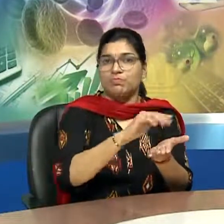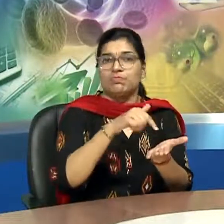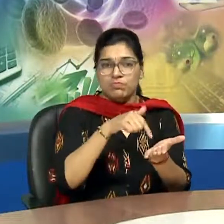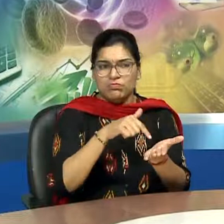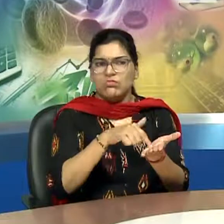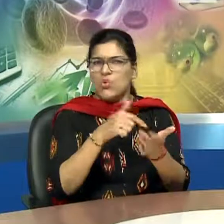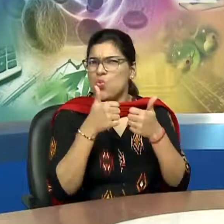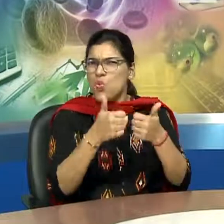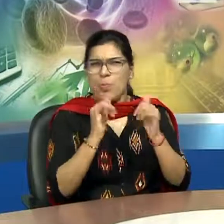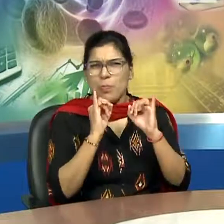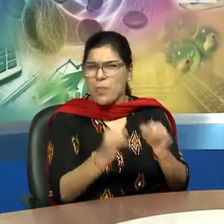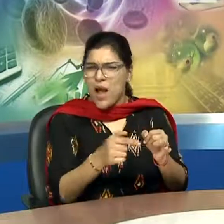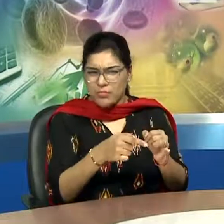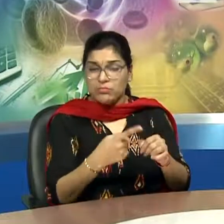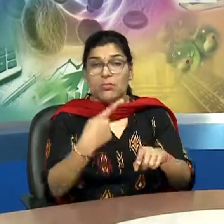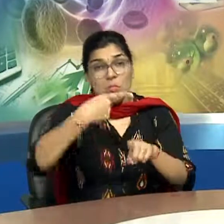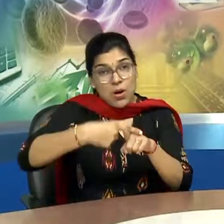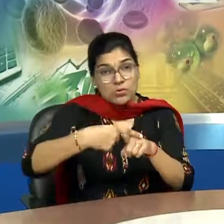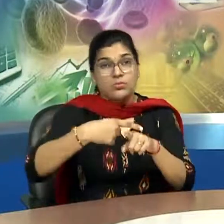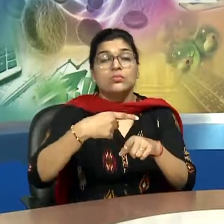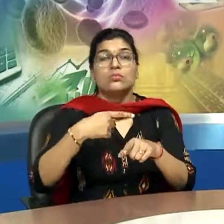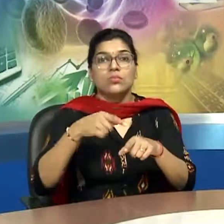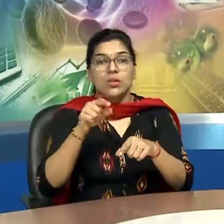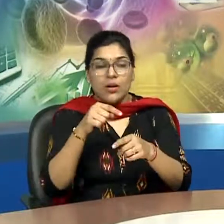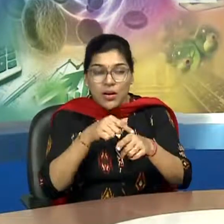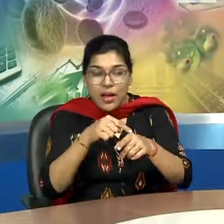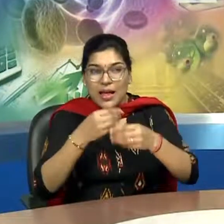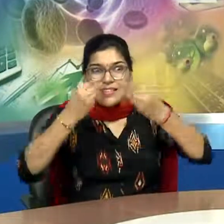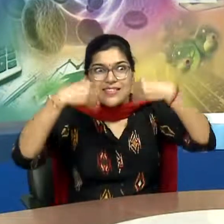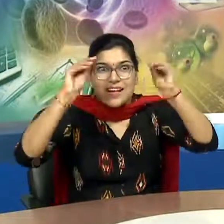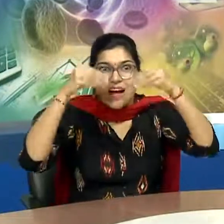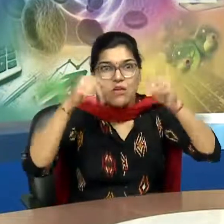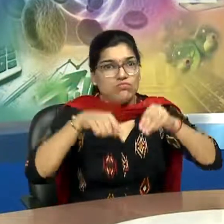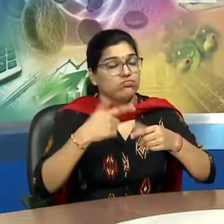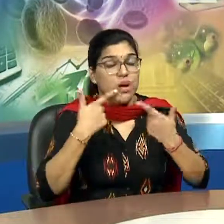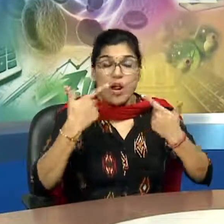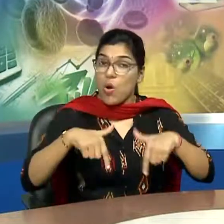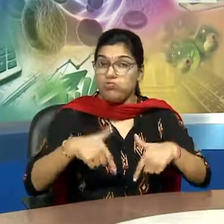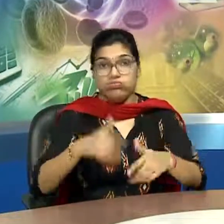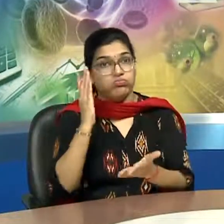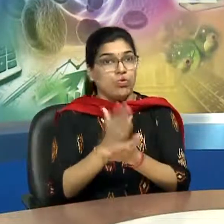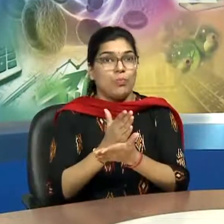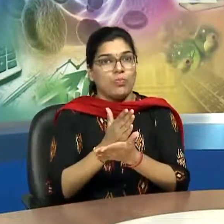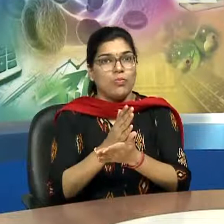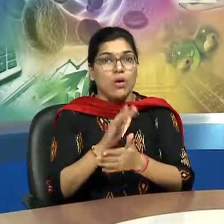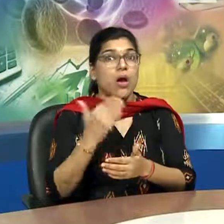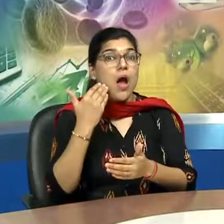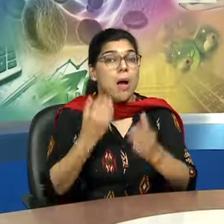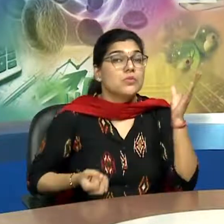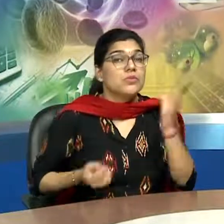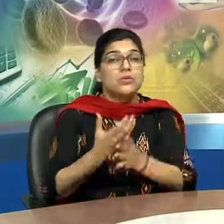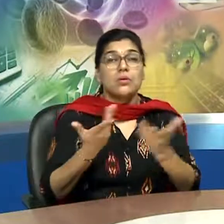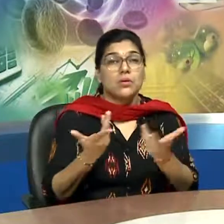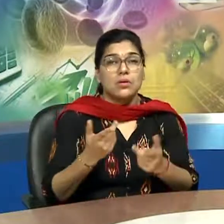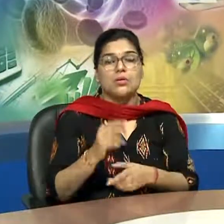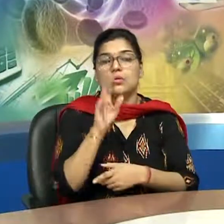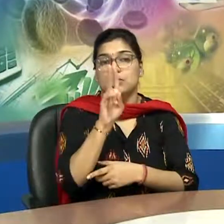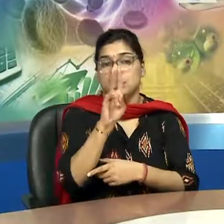On the occasion of the International Day Against Drug Abuse and Illicit Trafficking, which is on 26th